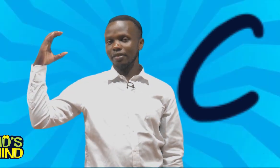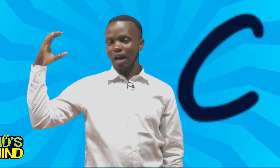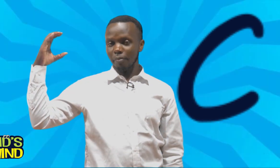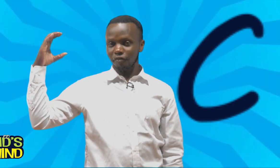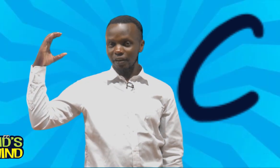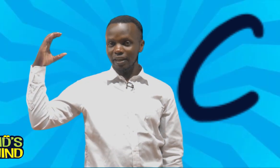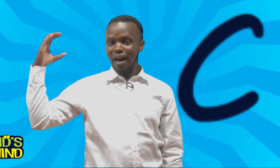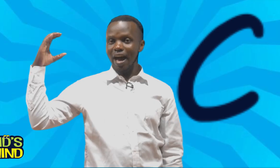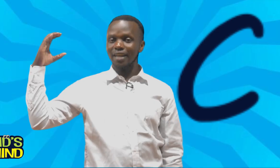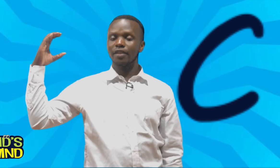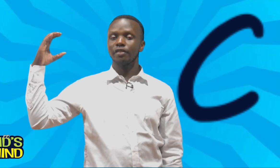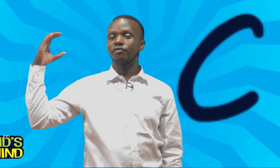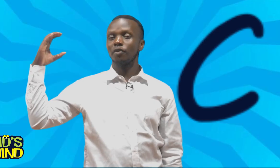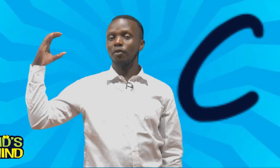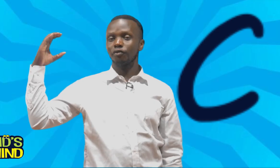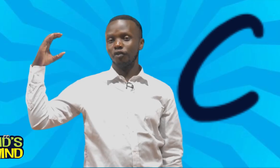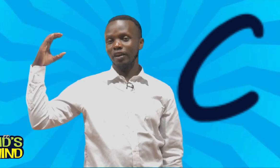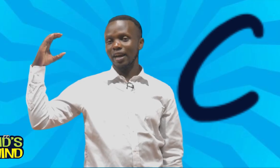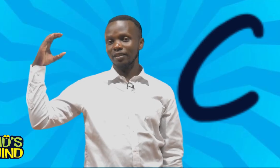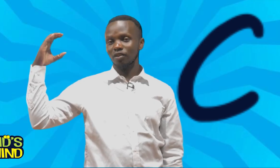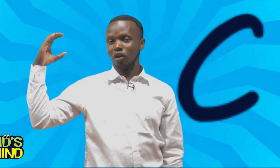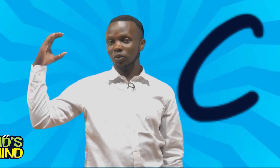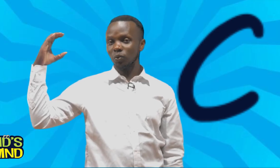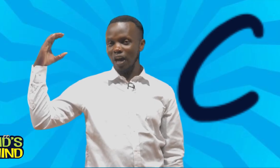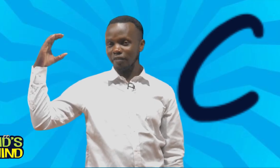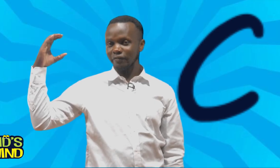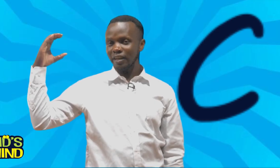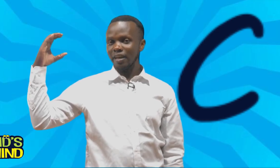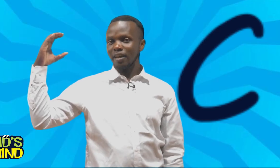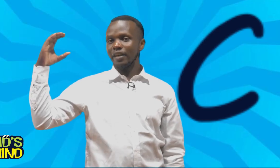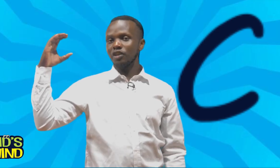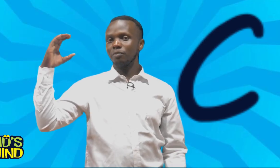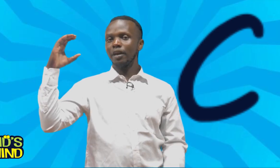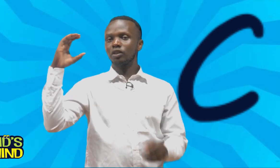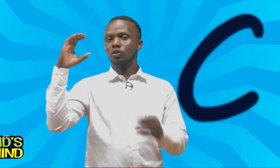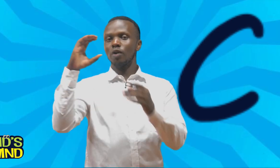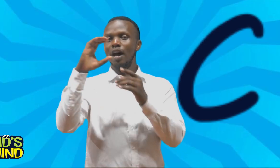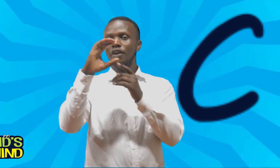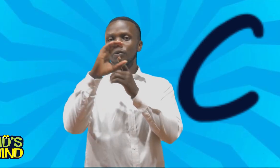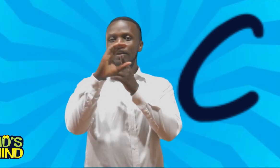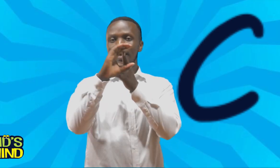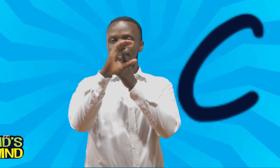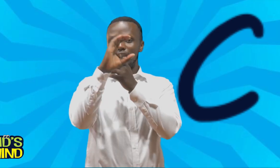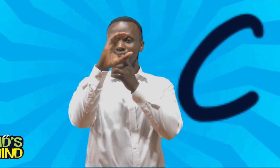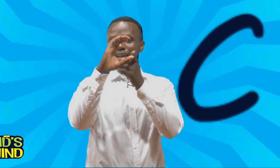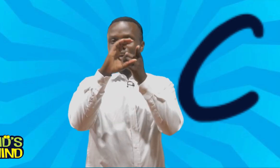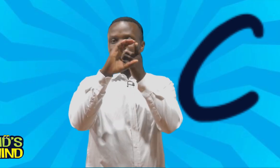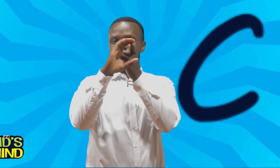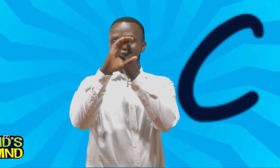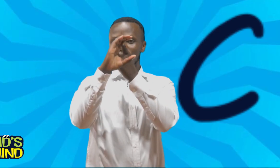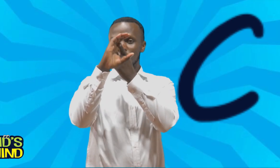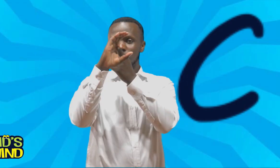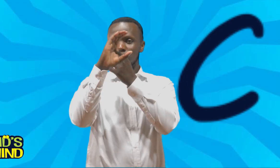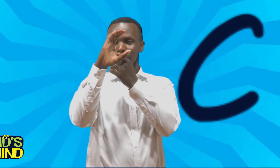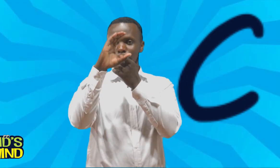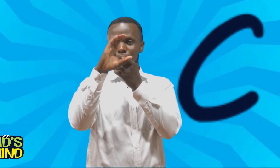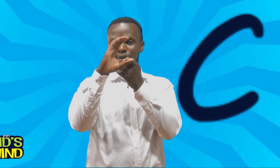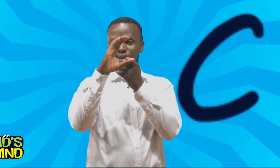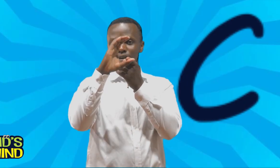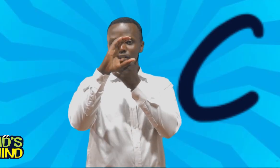thumb finger under the 4 fingers also curved. Then you make sure you can see the C shape,